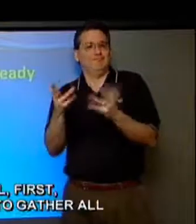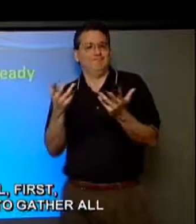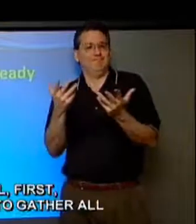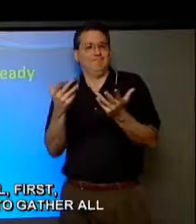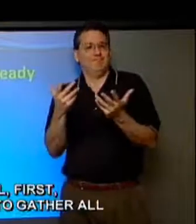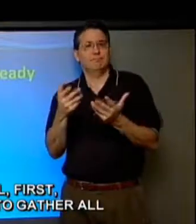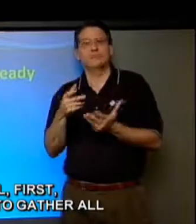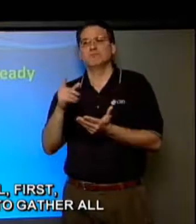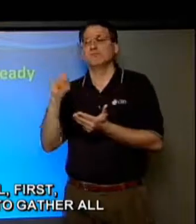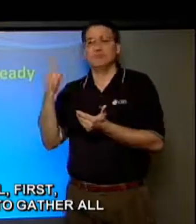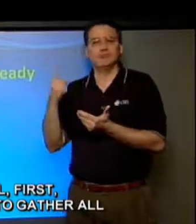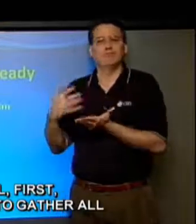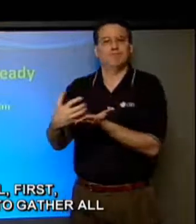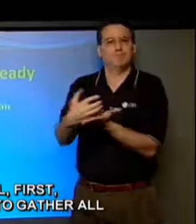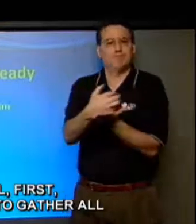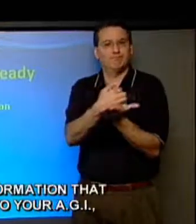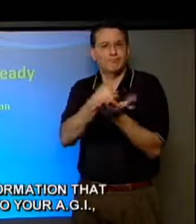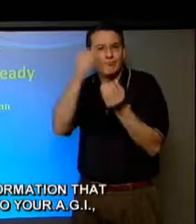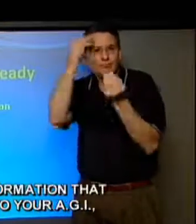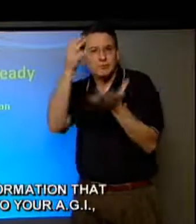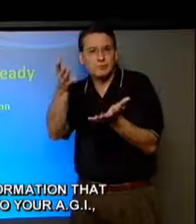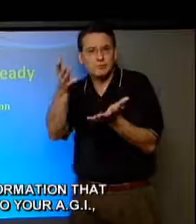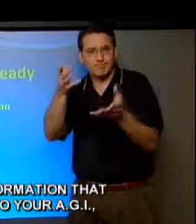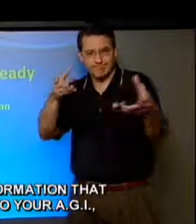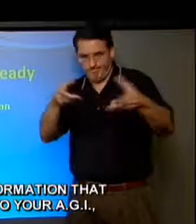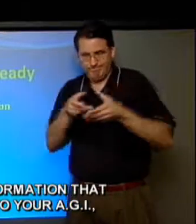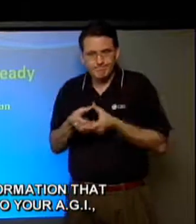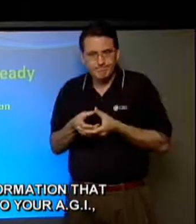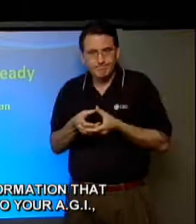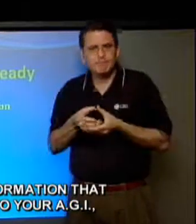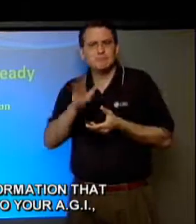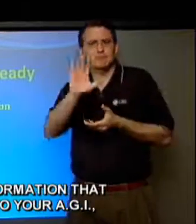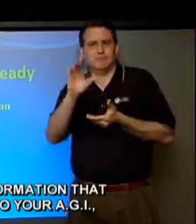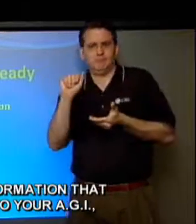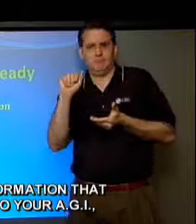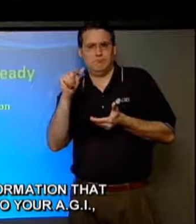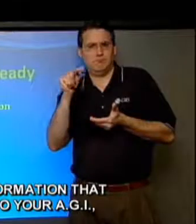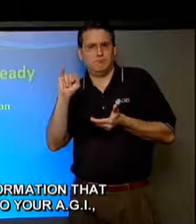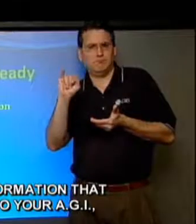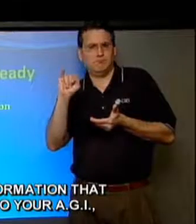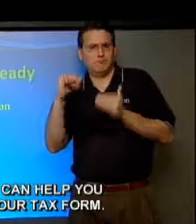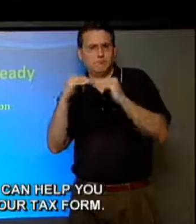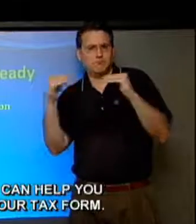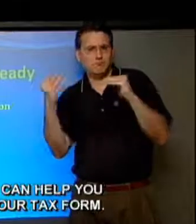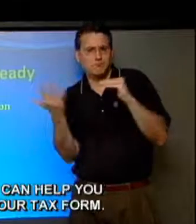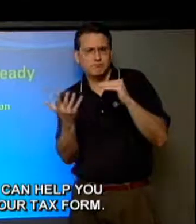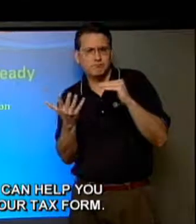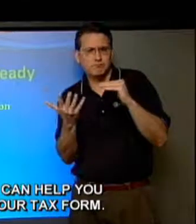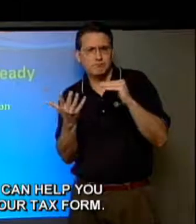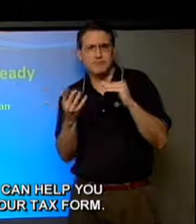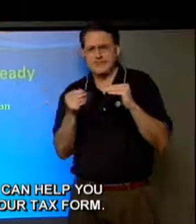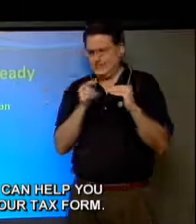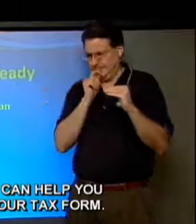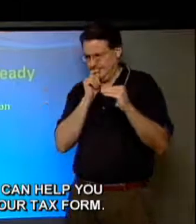first, you need to gather all the information that applies to your AGI so that it can help you prepare your tax